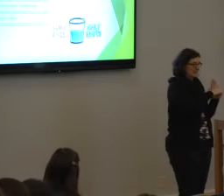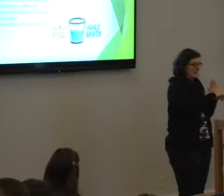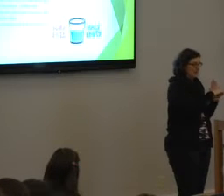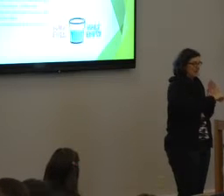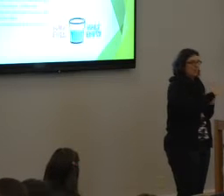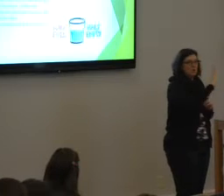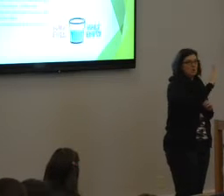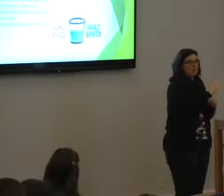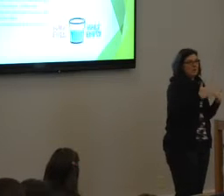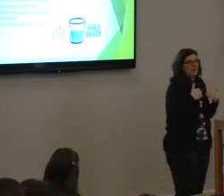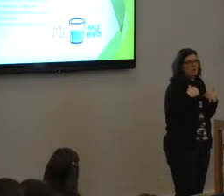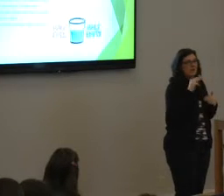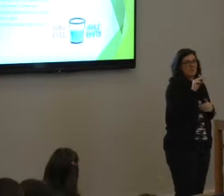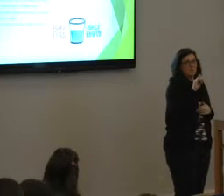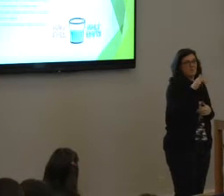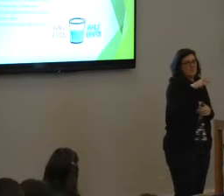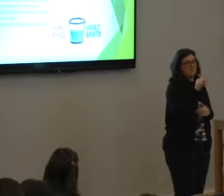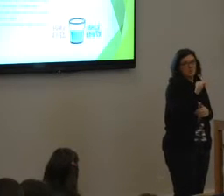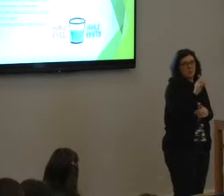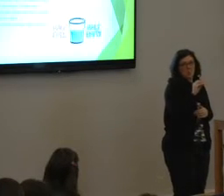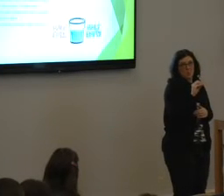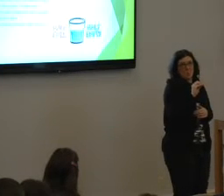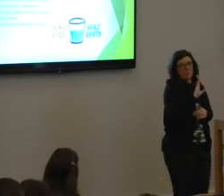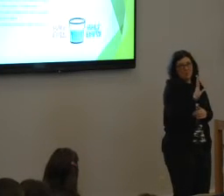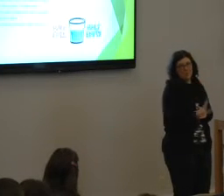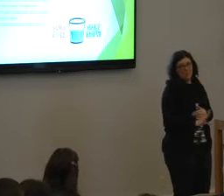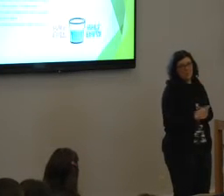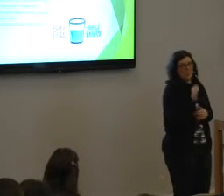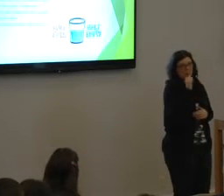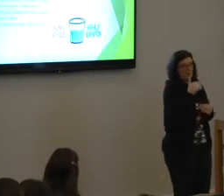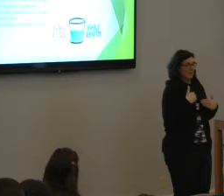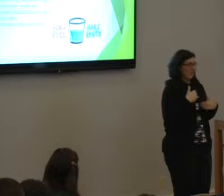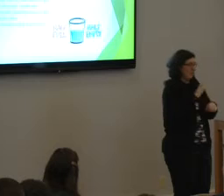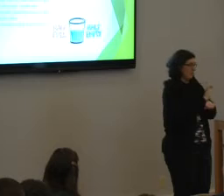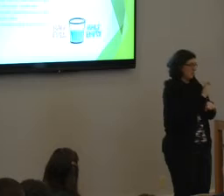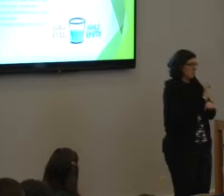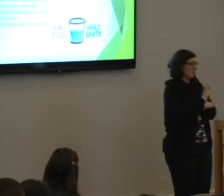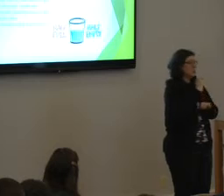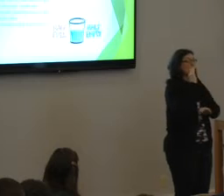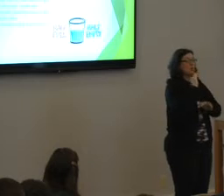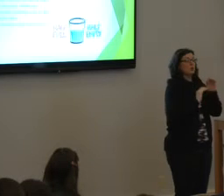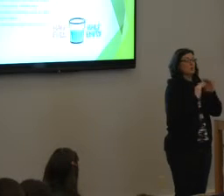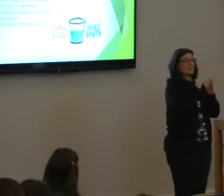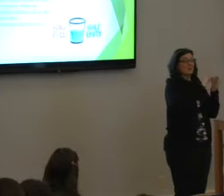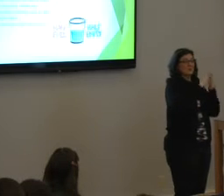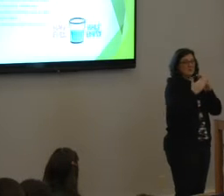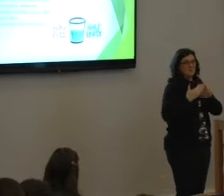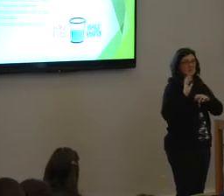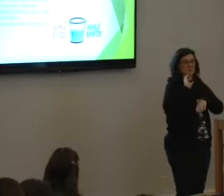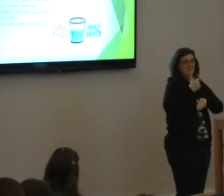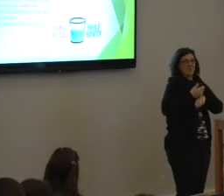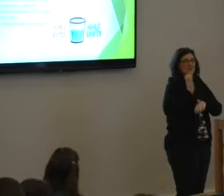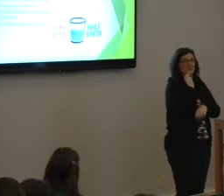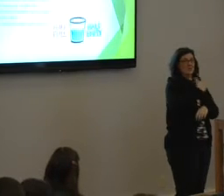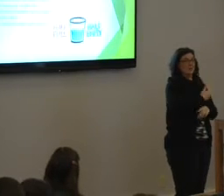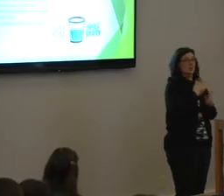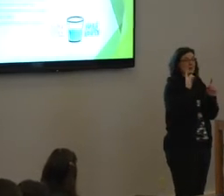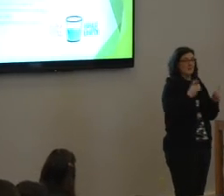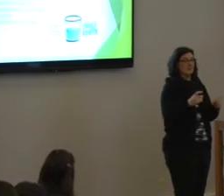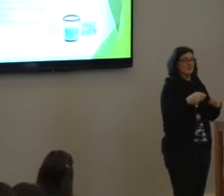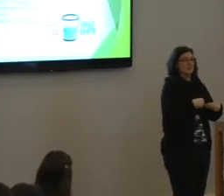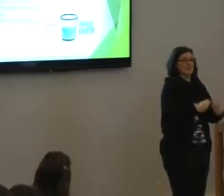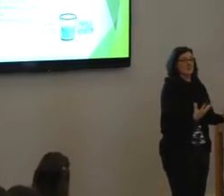a Methodist theological seminary. You wouldn't have a church. You build community based upon our gifts and giving them to